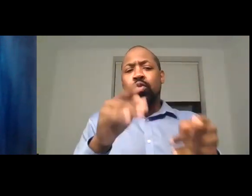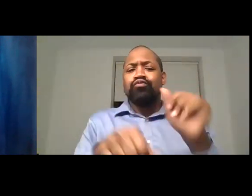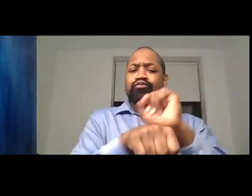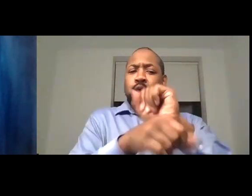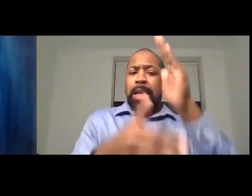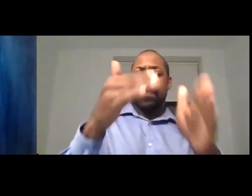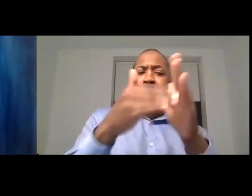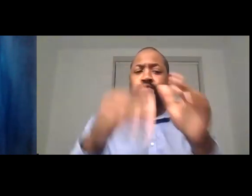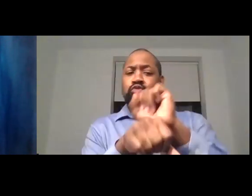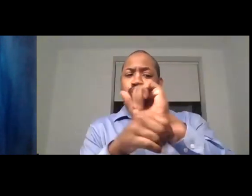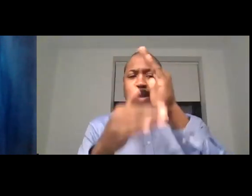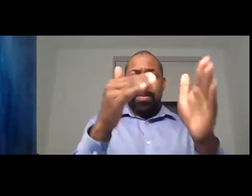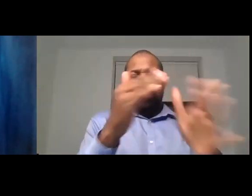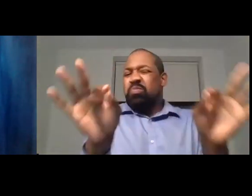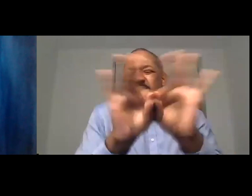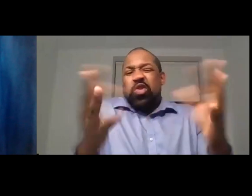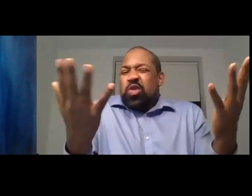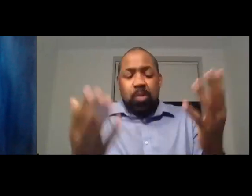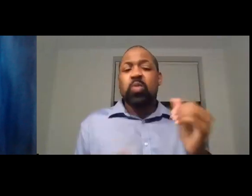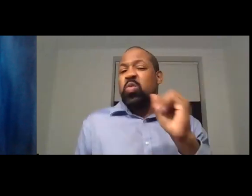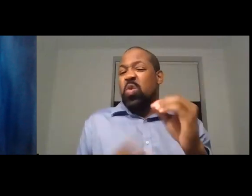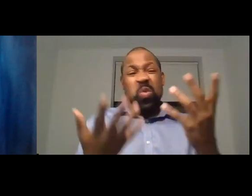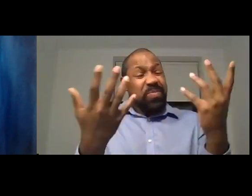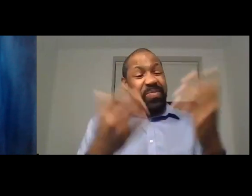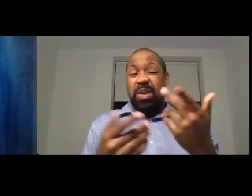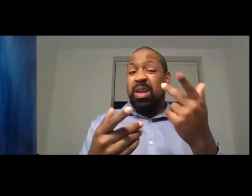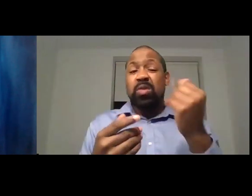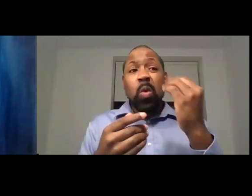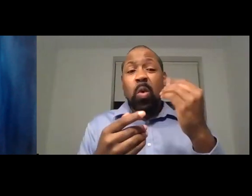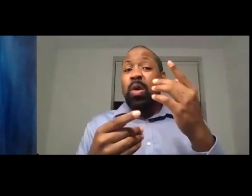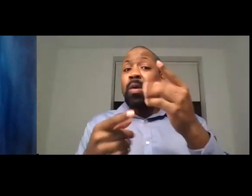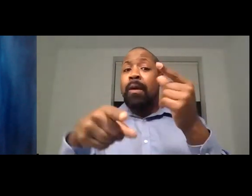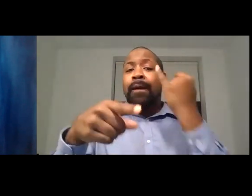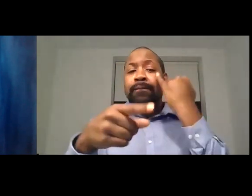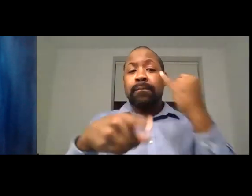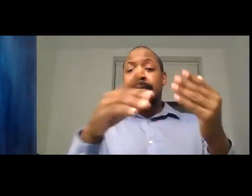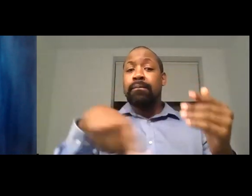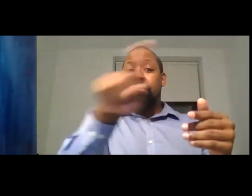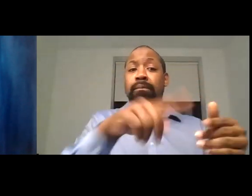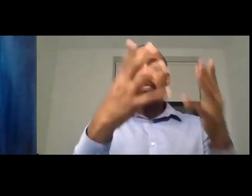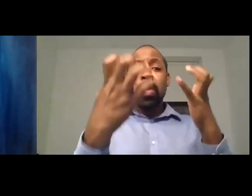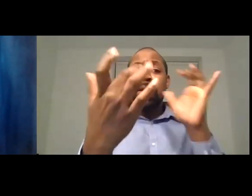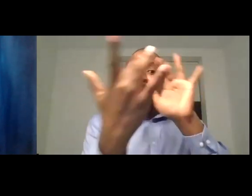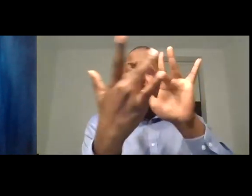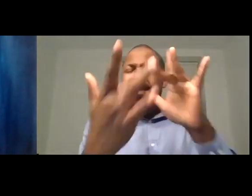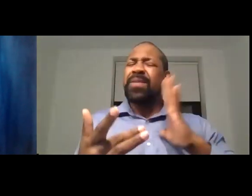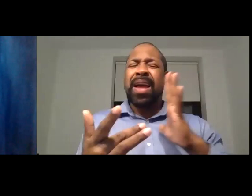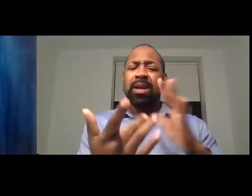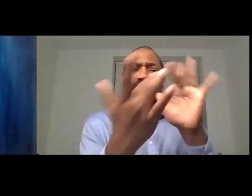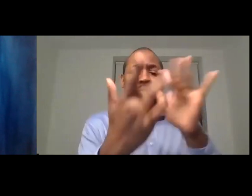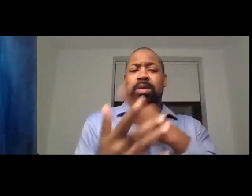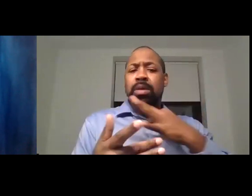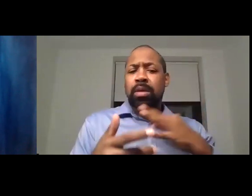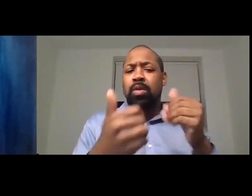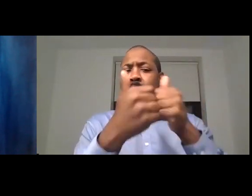home, they can. So it's important that we're able to finish the job and get things done. So if that happens at home, that might